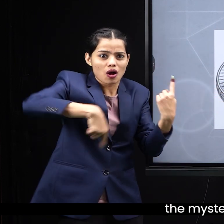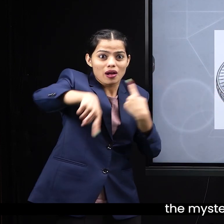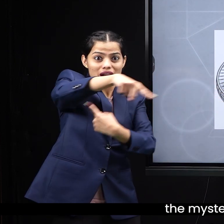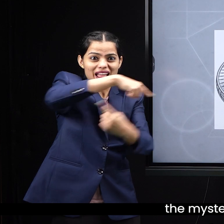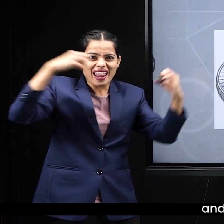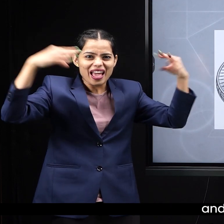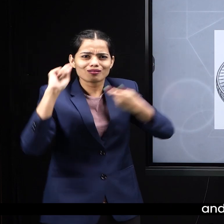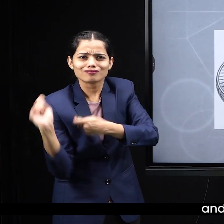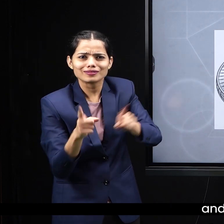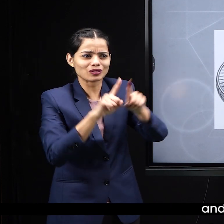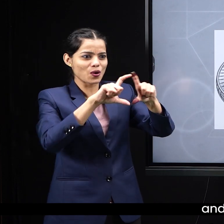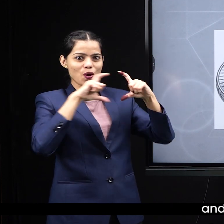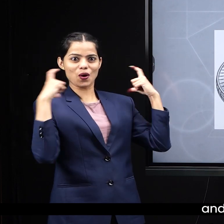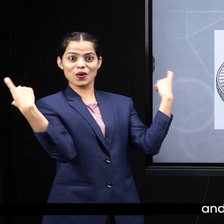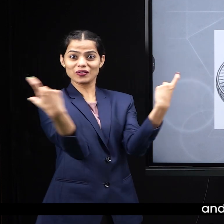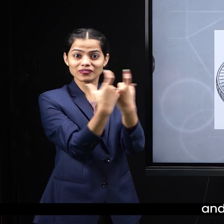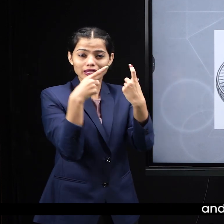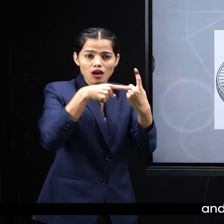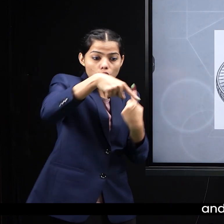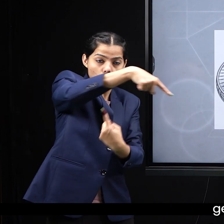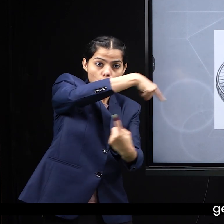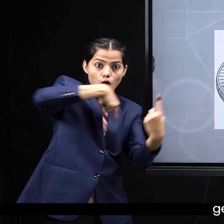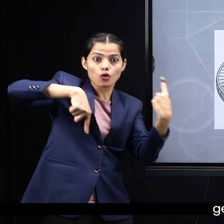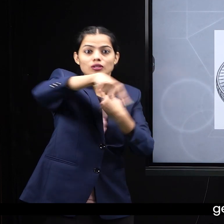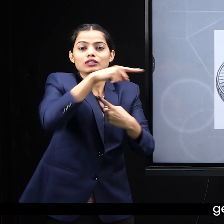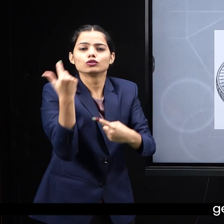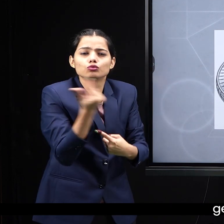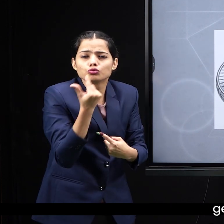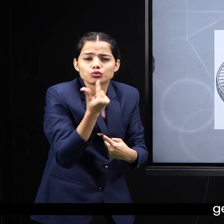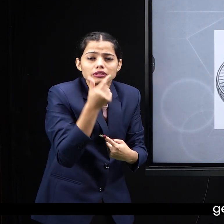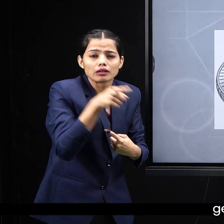quadrilaterals and use them to conquer geometry challenges.